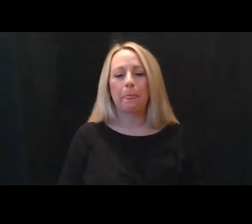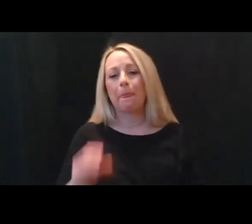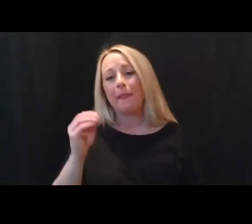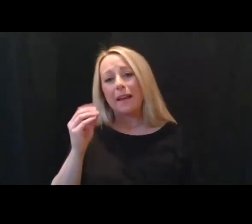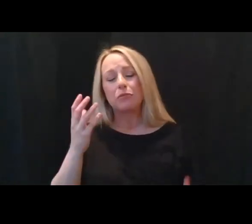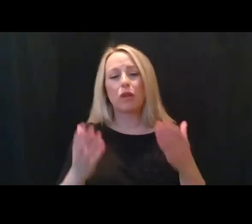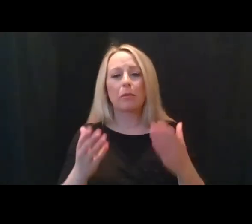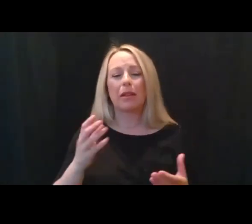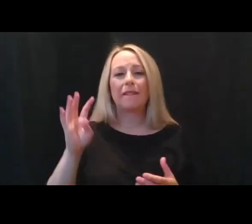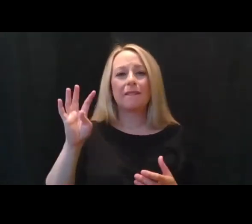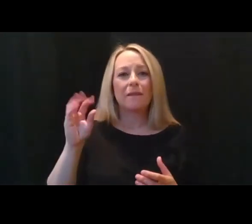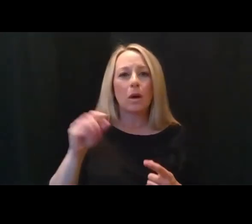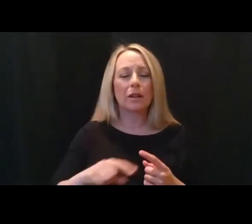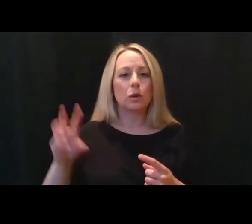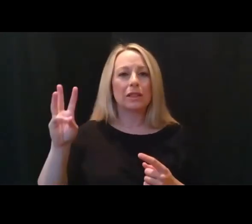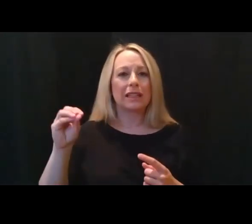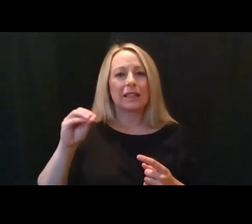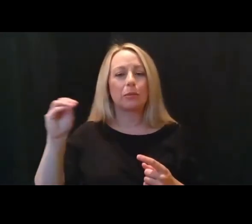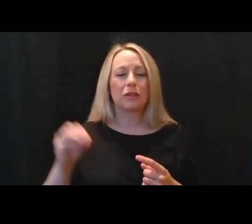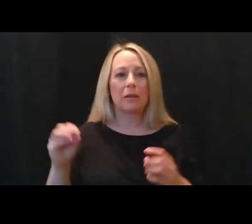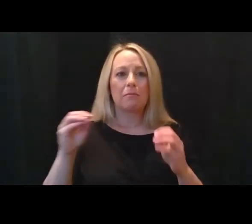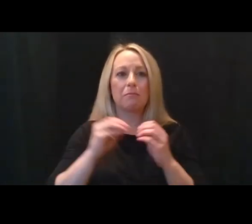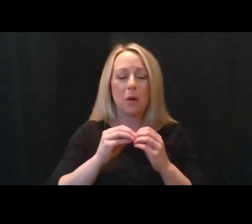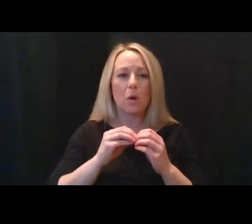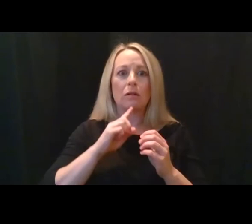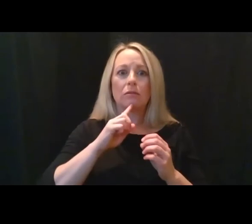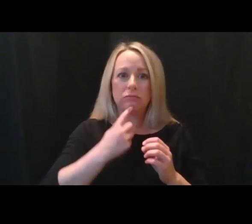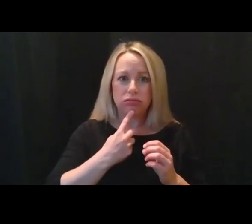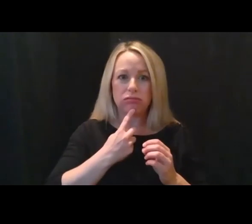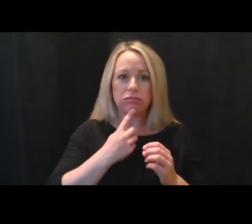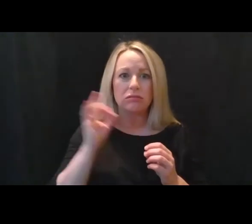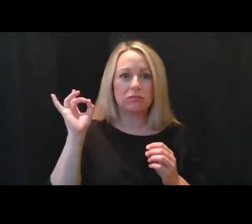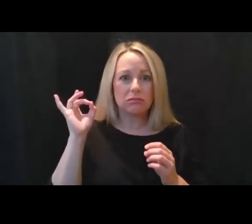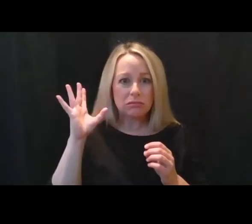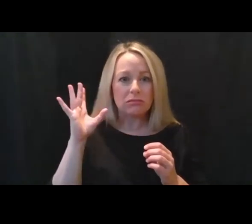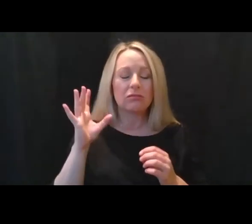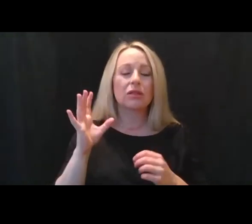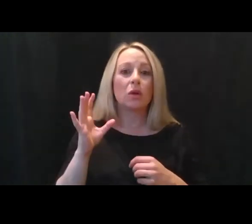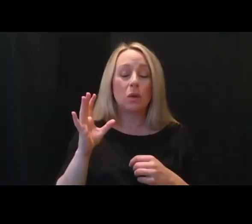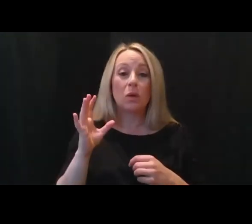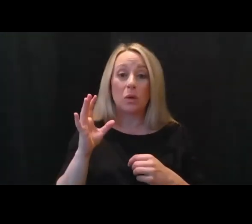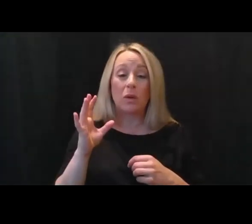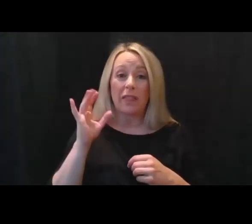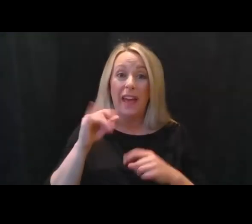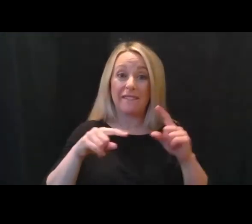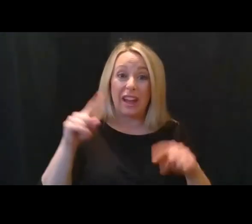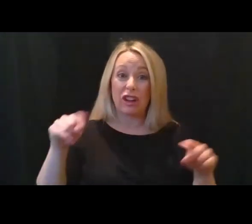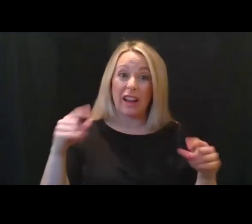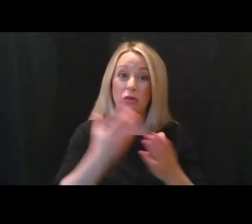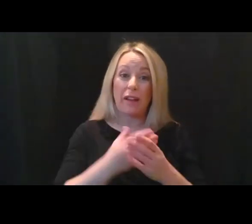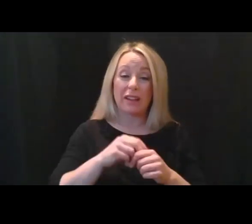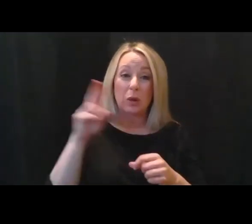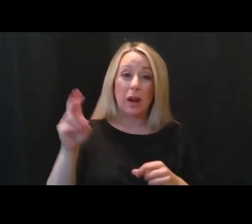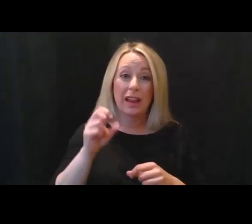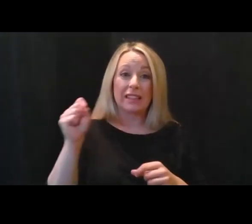probably 40 to 60% more lethal. So they're here. They're not the majority yet, but they will